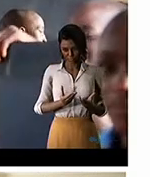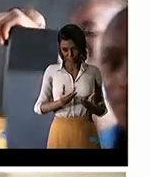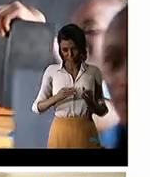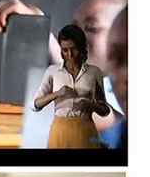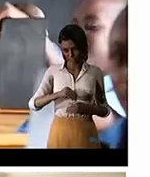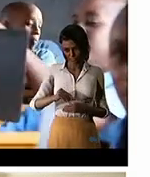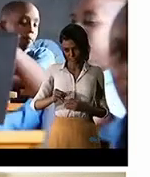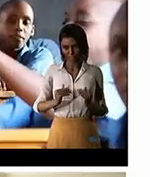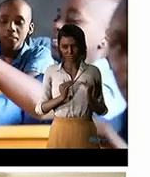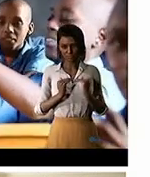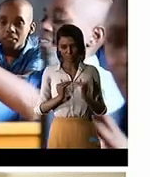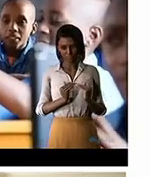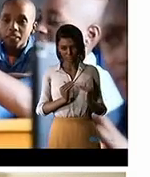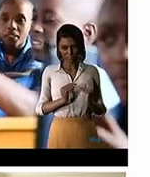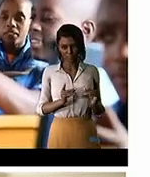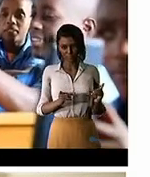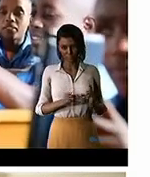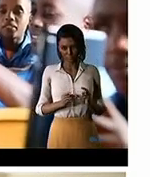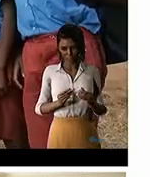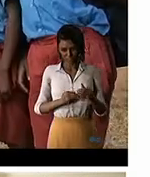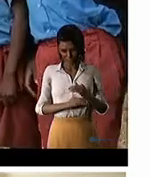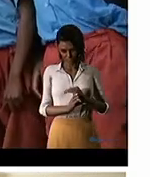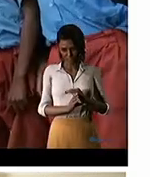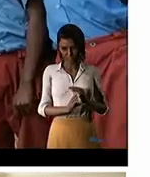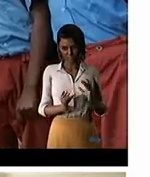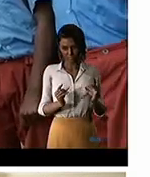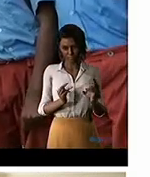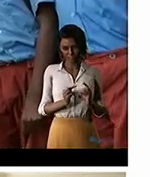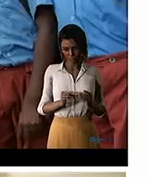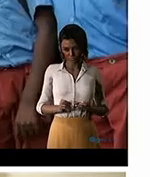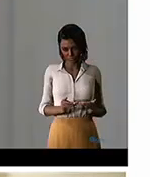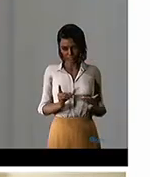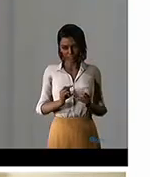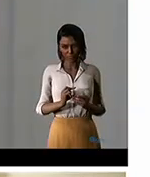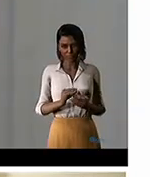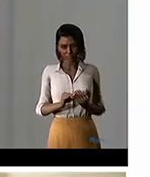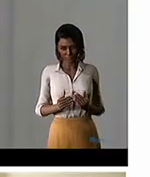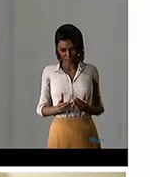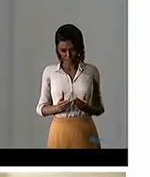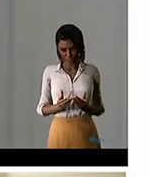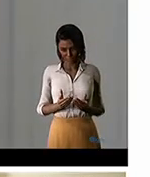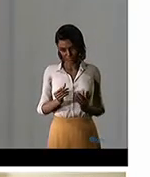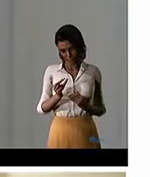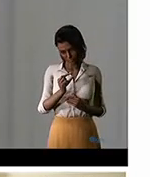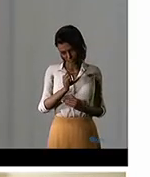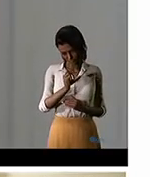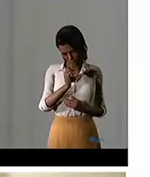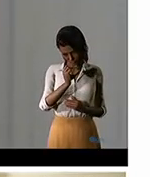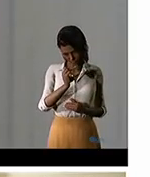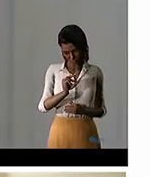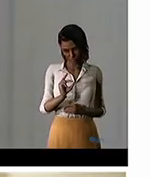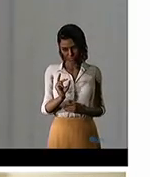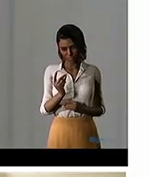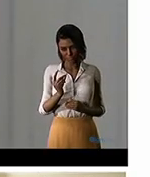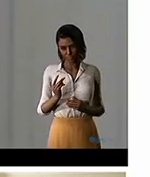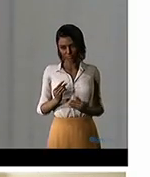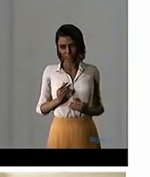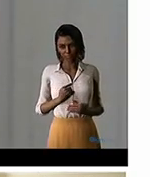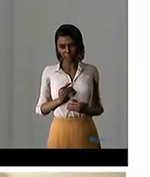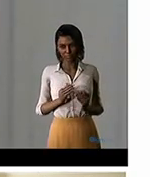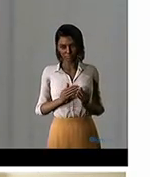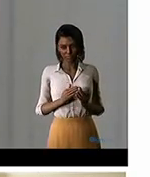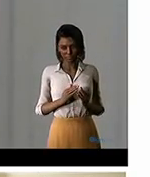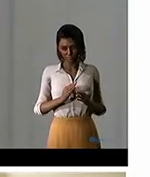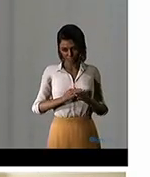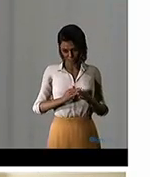essential need in whichever space you find yourself in. Not only education, but there's healthcare. There is events. In an event like this, you need communication.